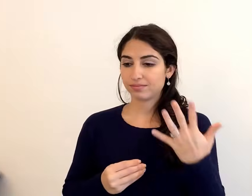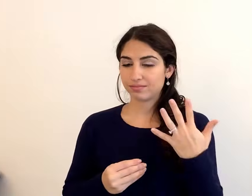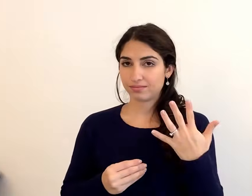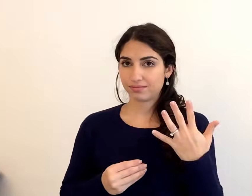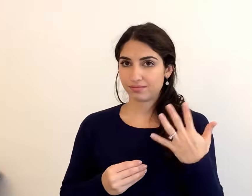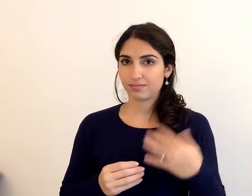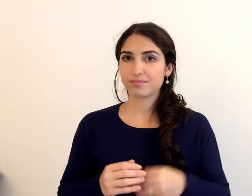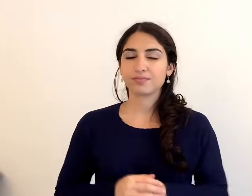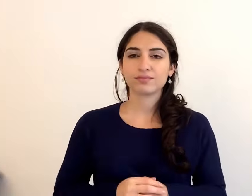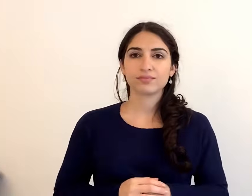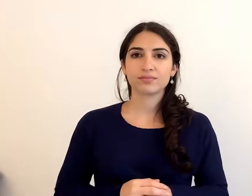Number 5.